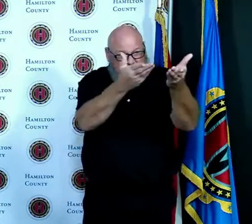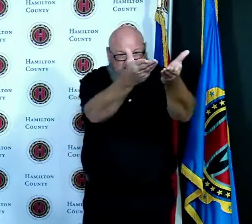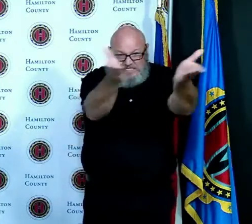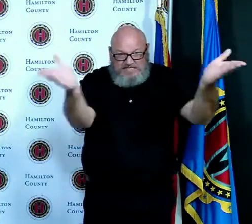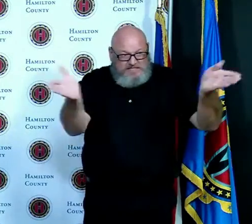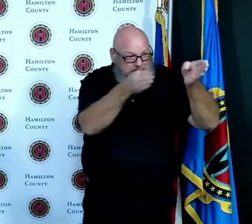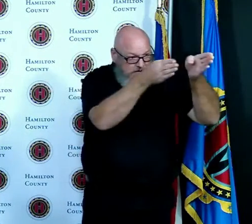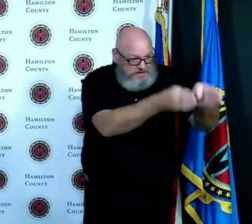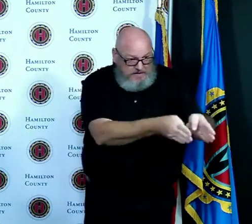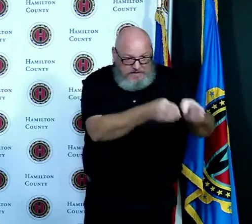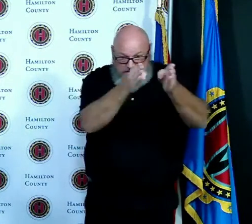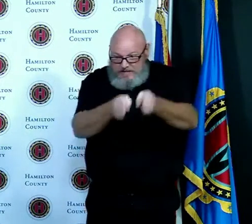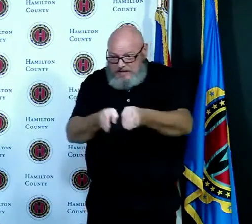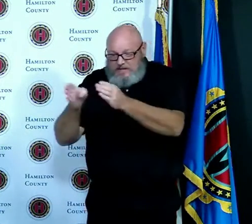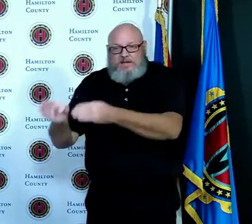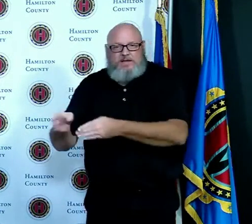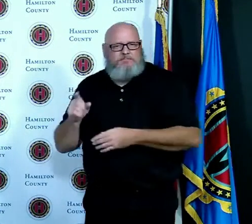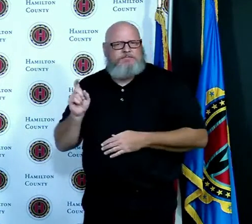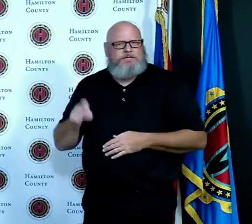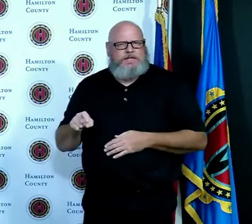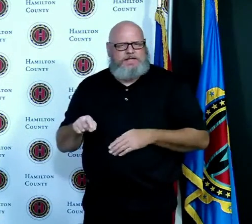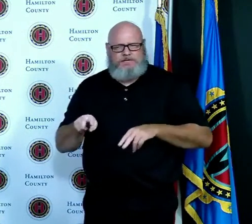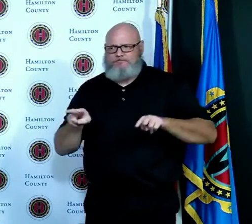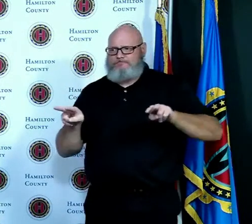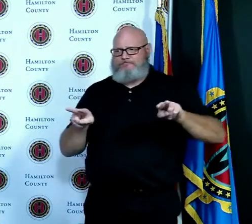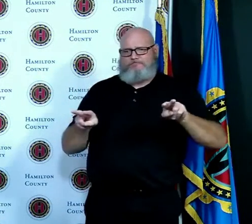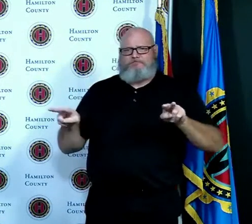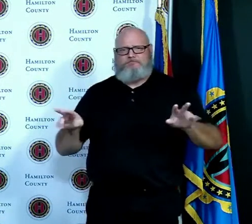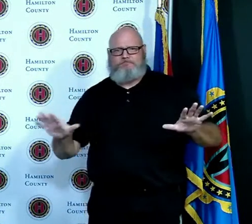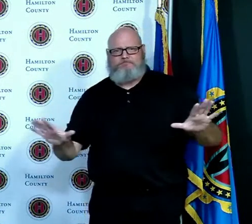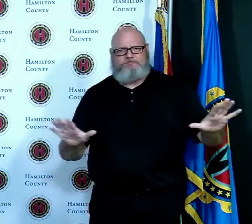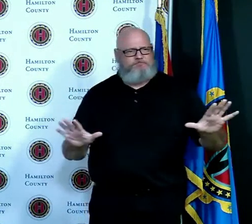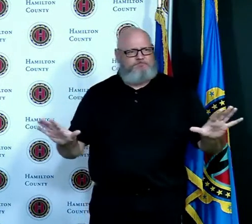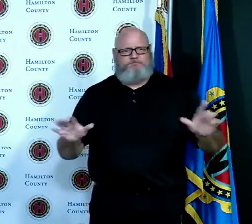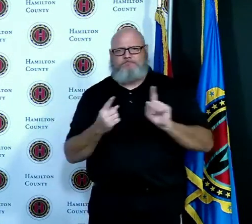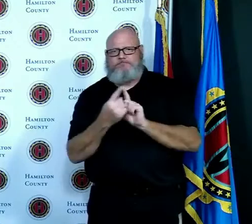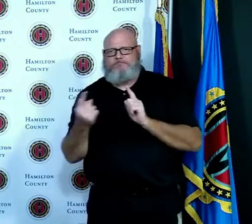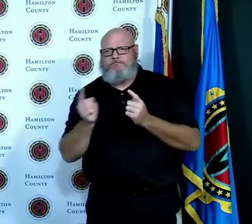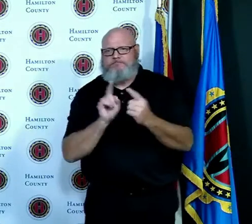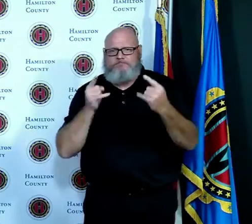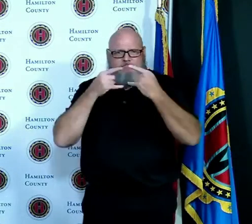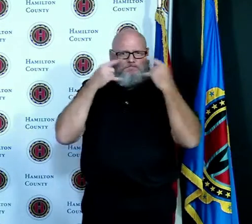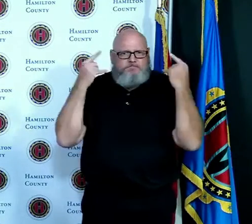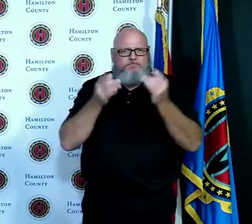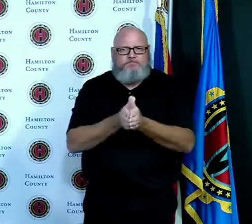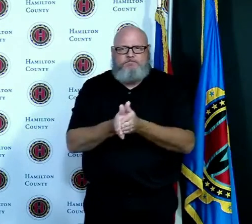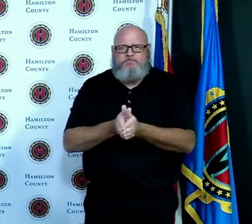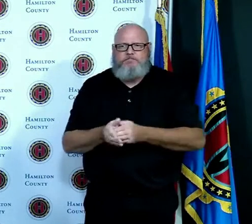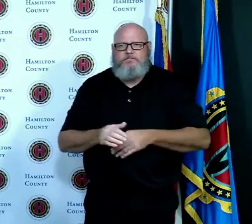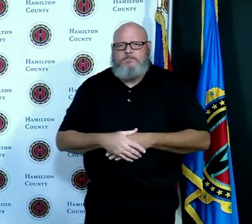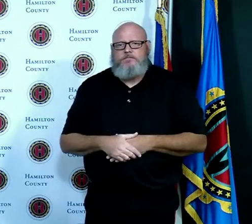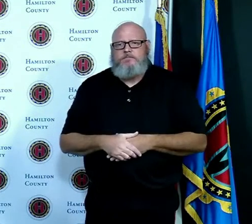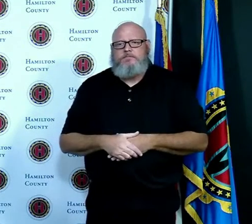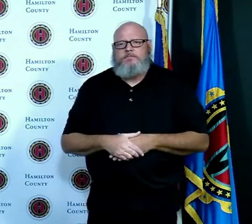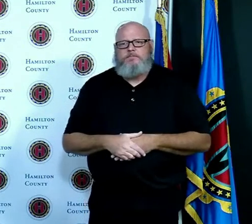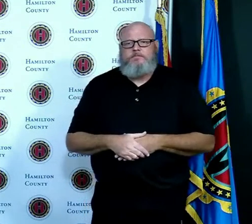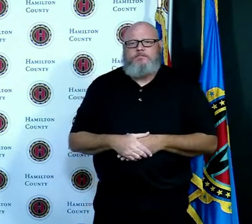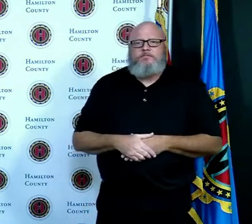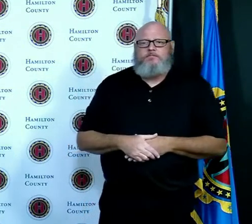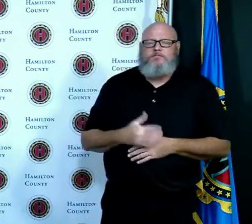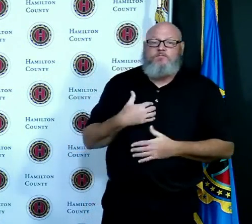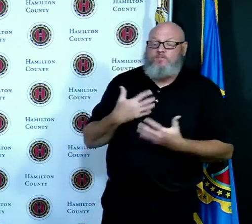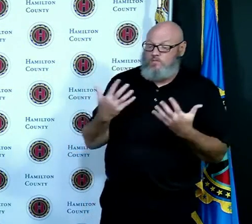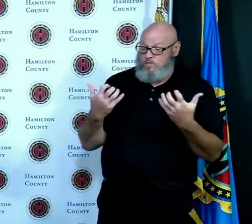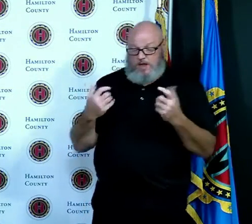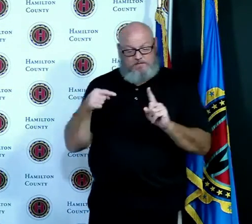take a moment to give special thanks to our contact tracers. These folks are clearly on the front lines of our efforts to tamp down this